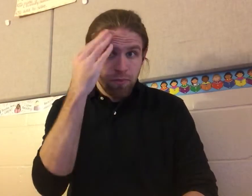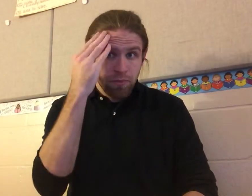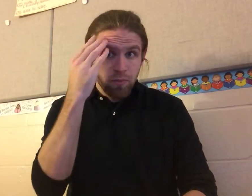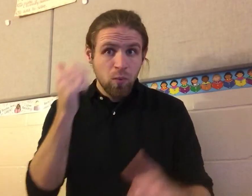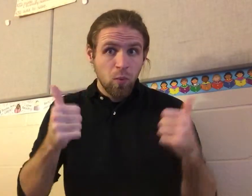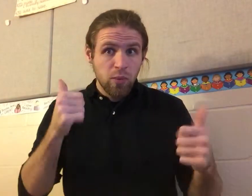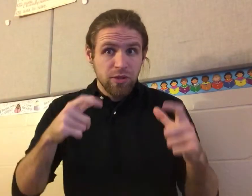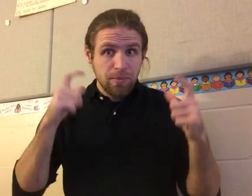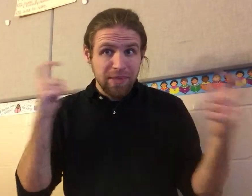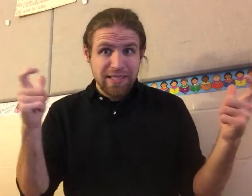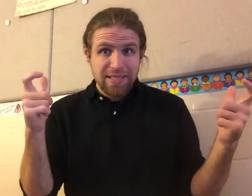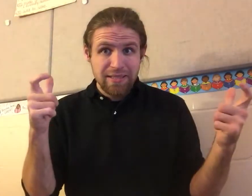largest?